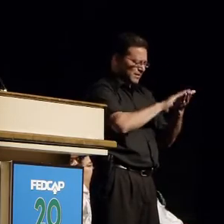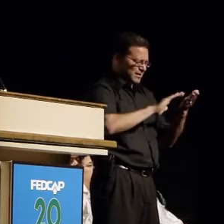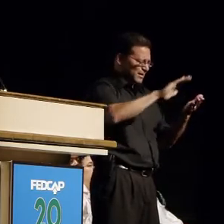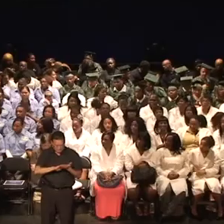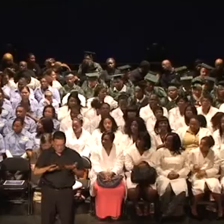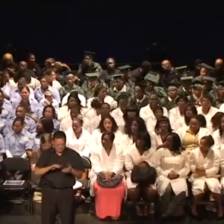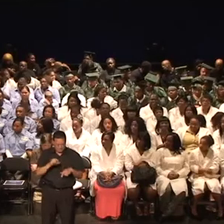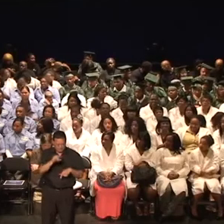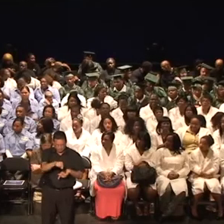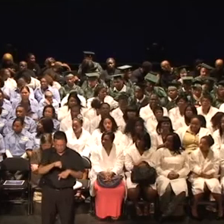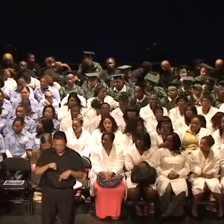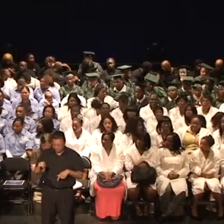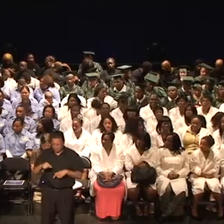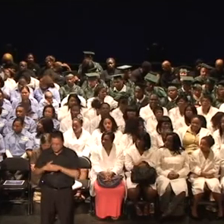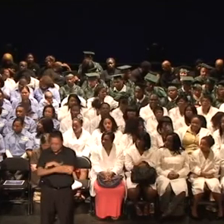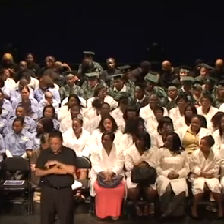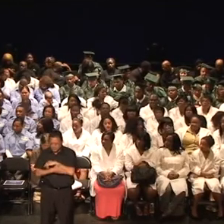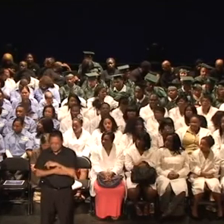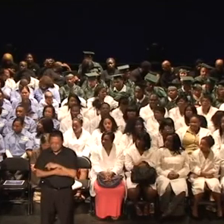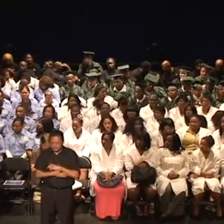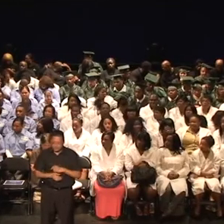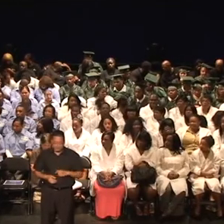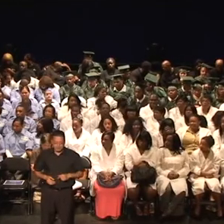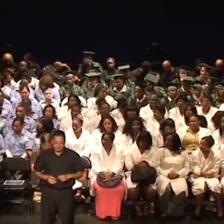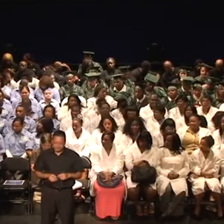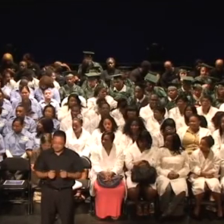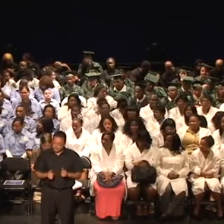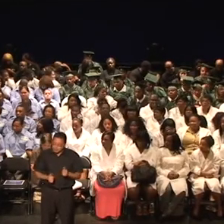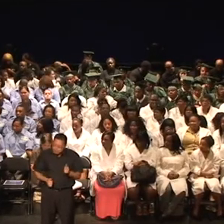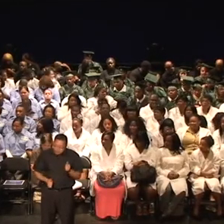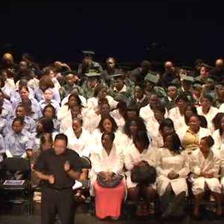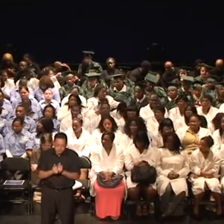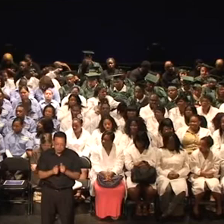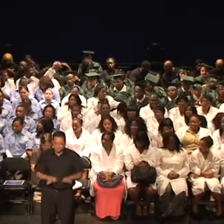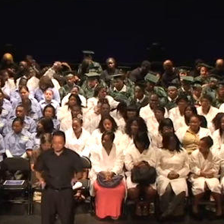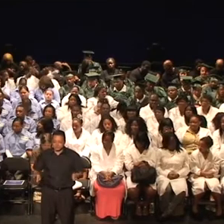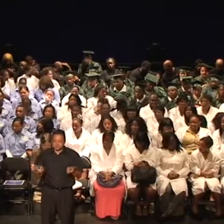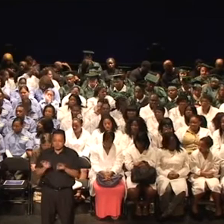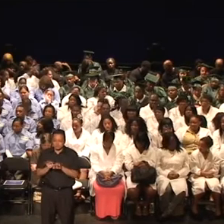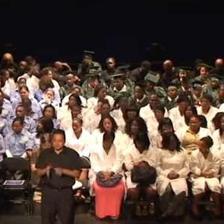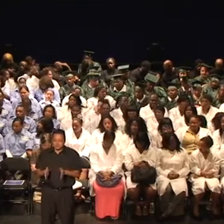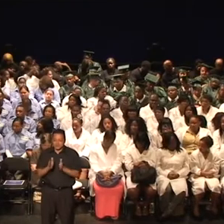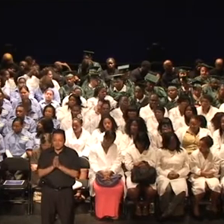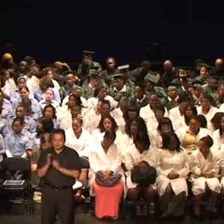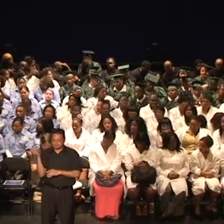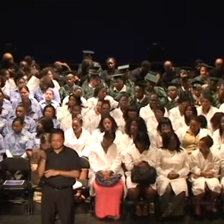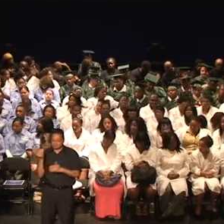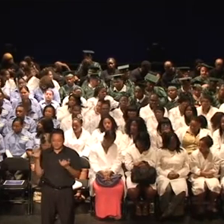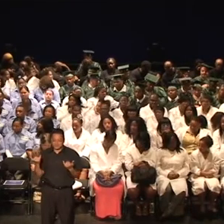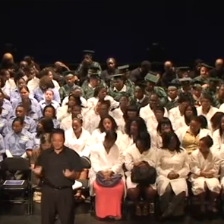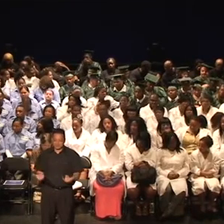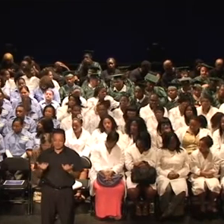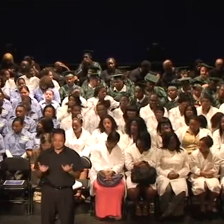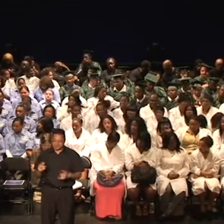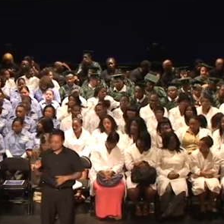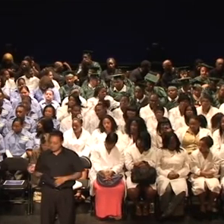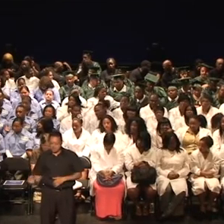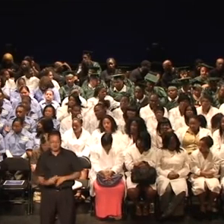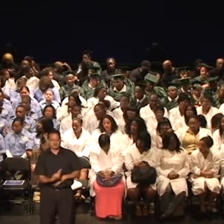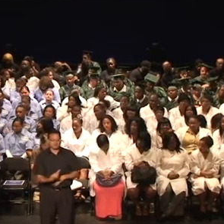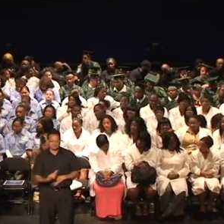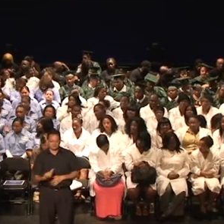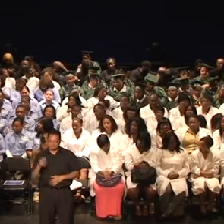the country but there is no more important place to be asked to speak today than right here in Harlem